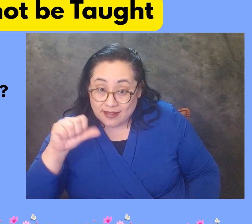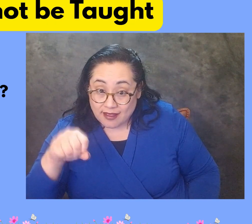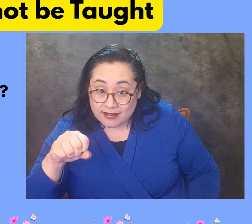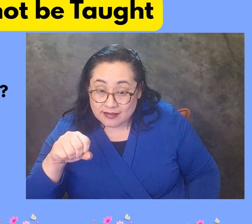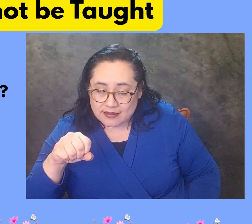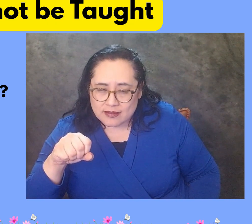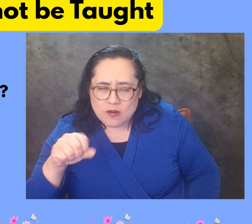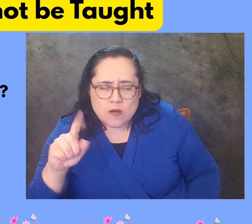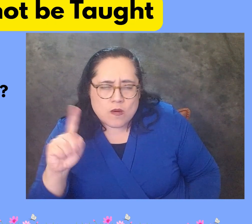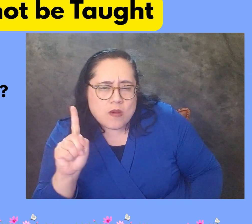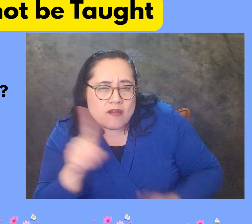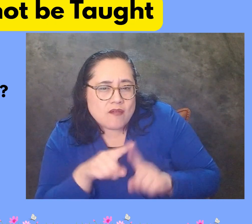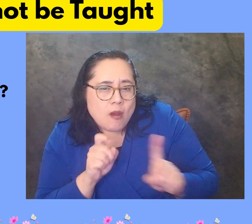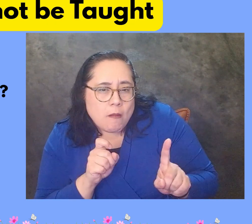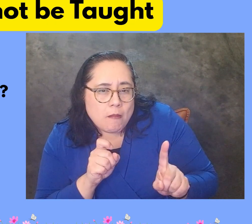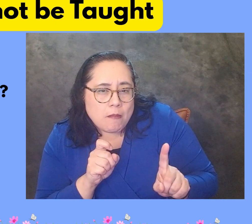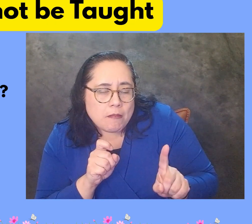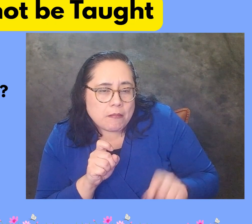come from?